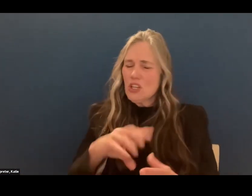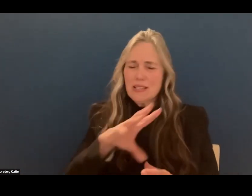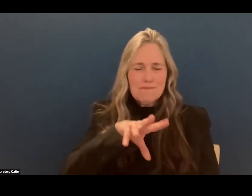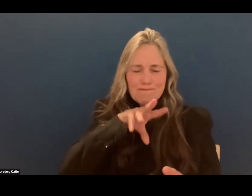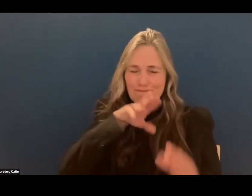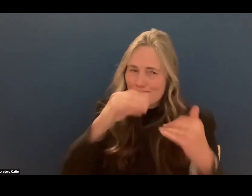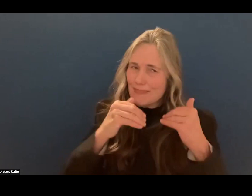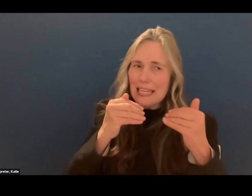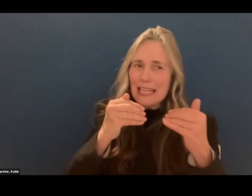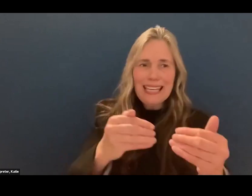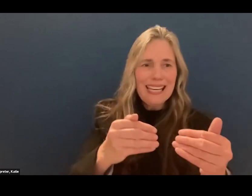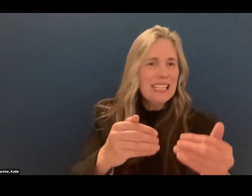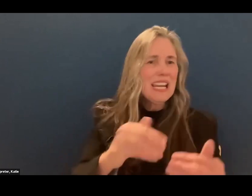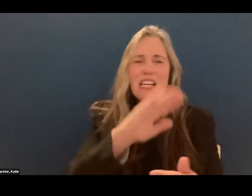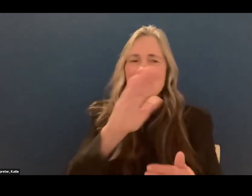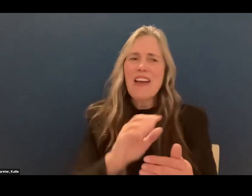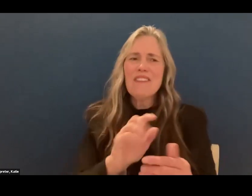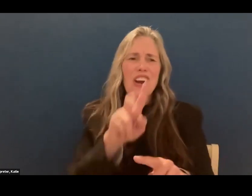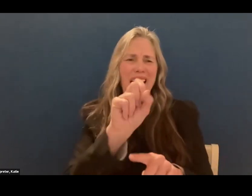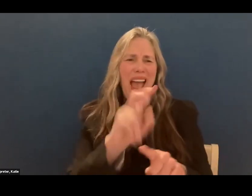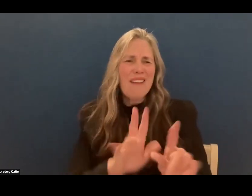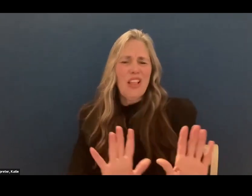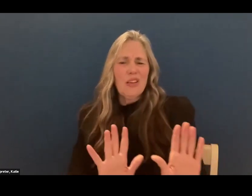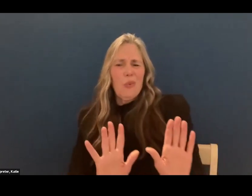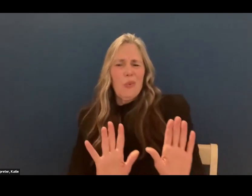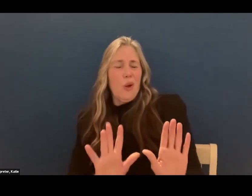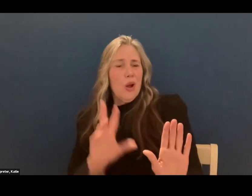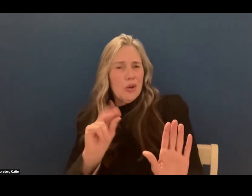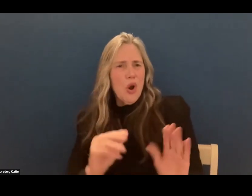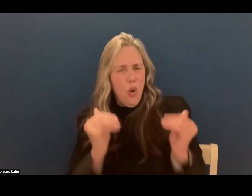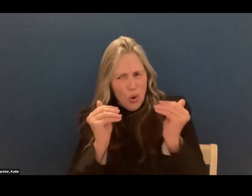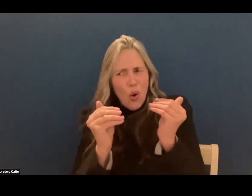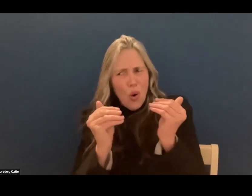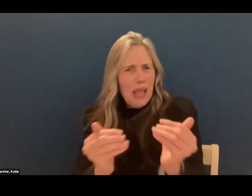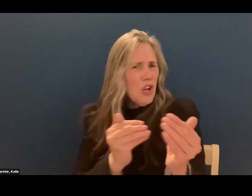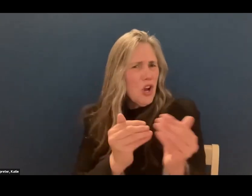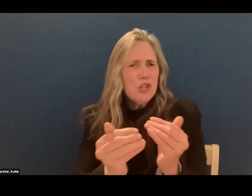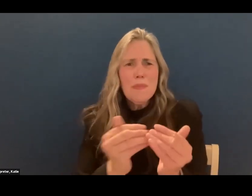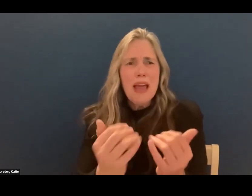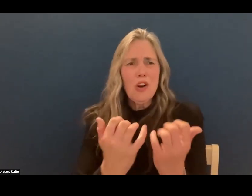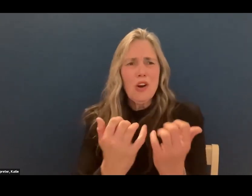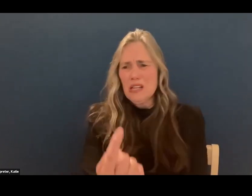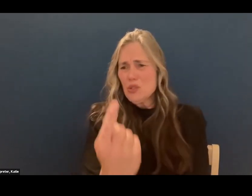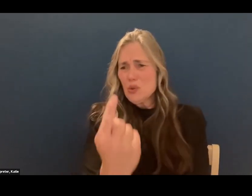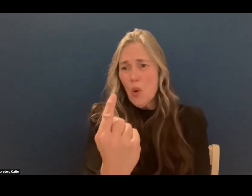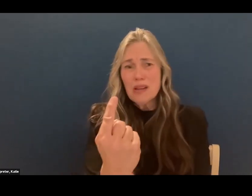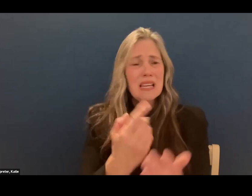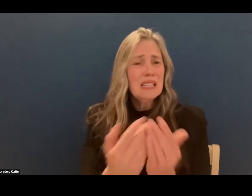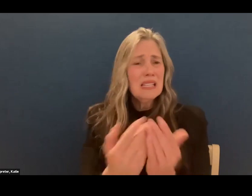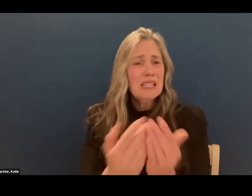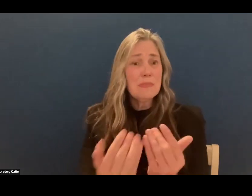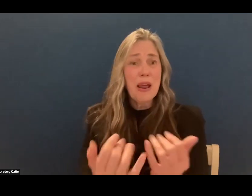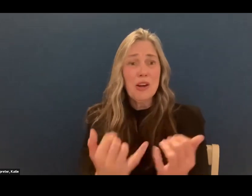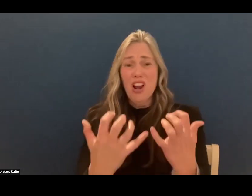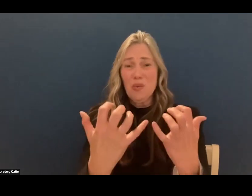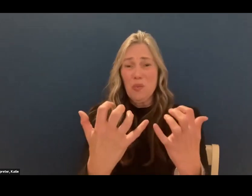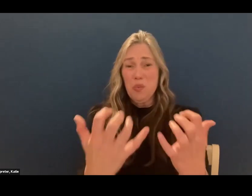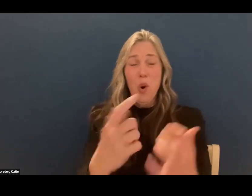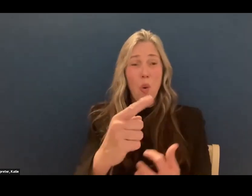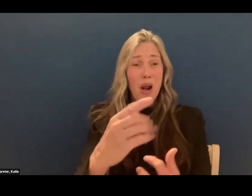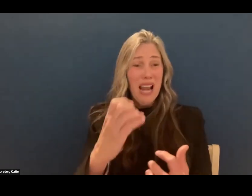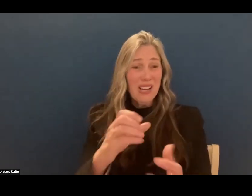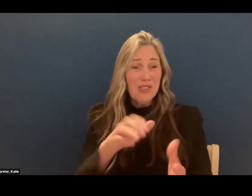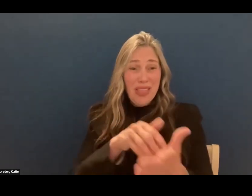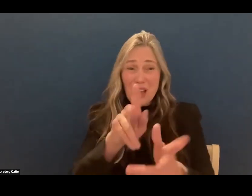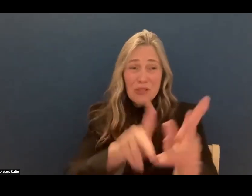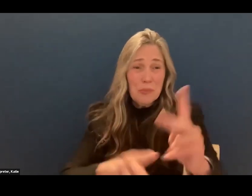after after his performance, I did see the students go up and really want to understand what he did. And he was playing the harmonica, which he kept saying